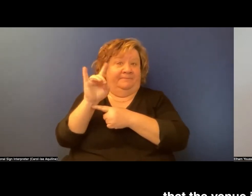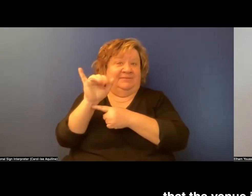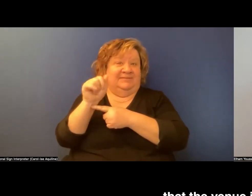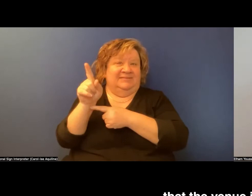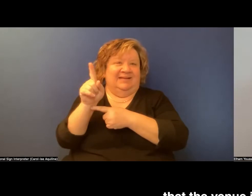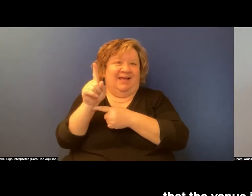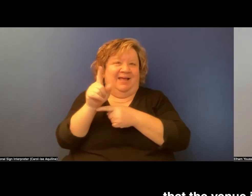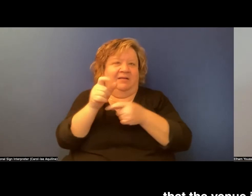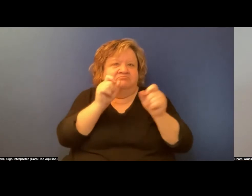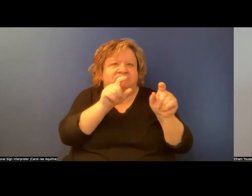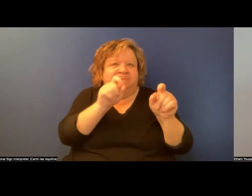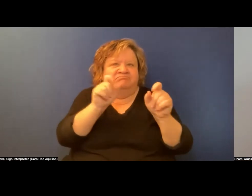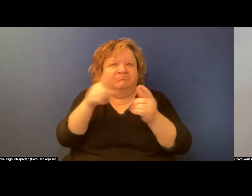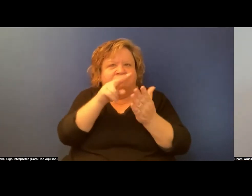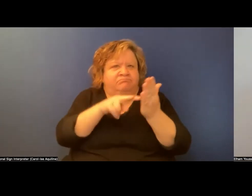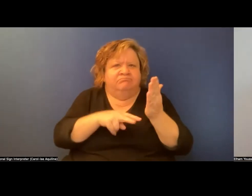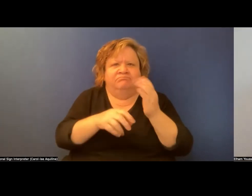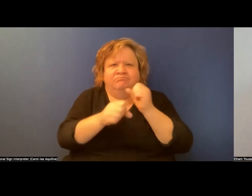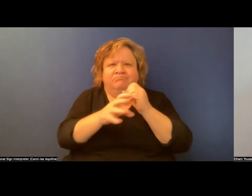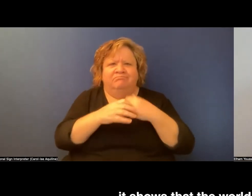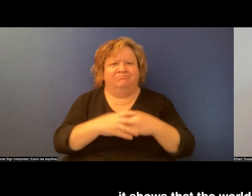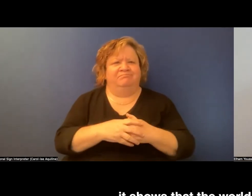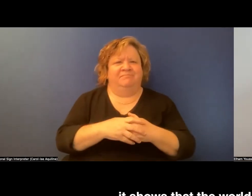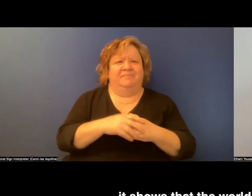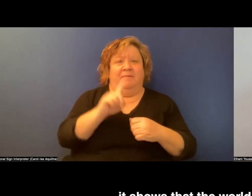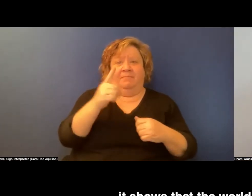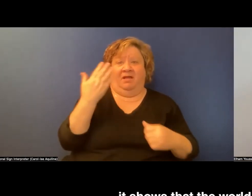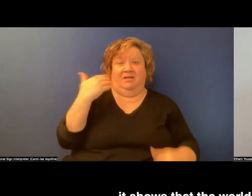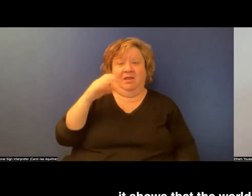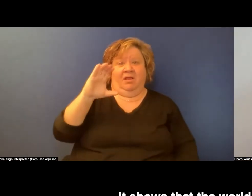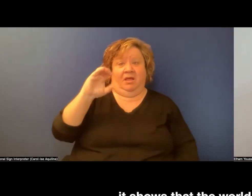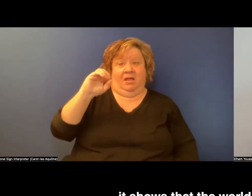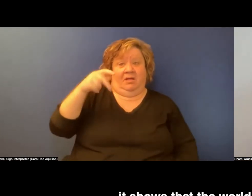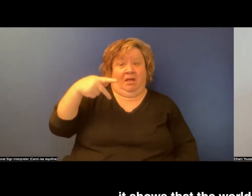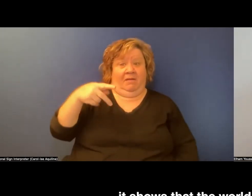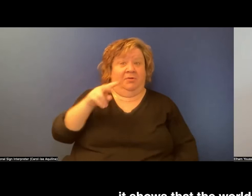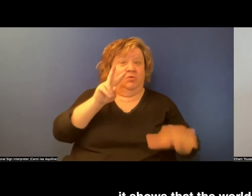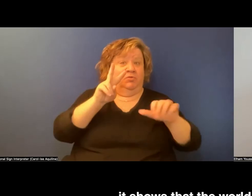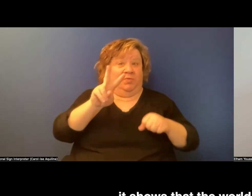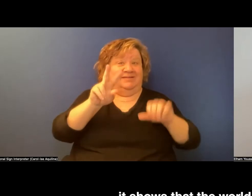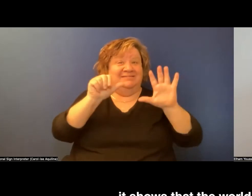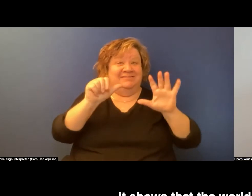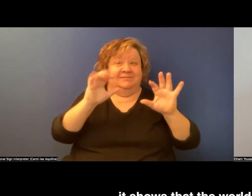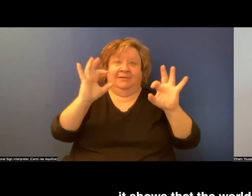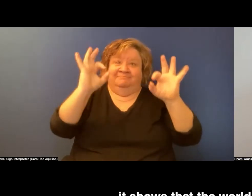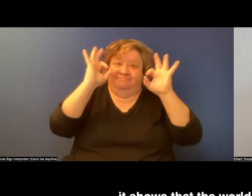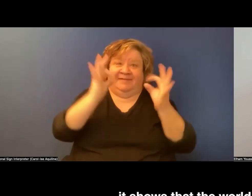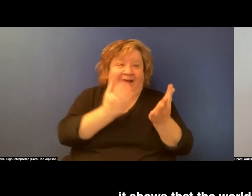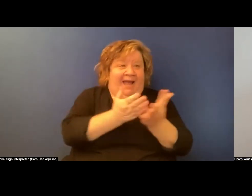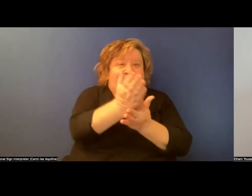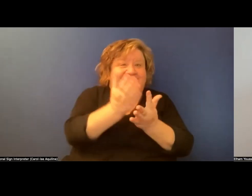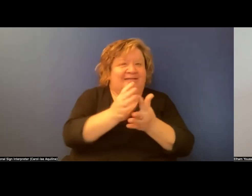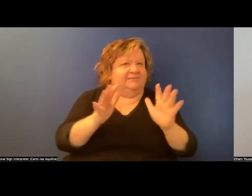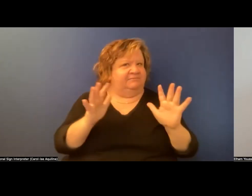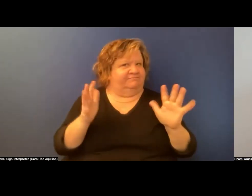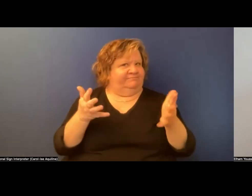COP26 was not fully accessible, but at the same time, it shows that the world is now watching and listening and paying attention